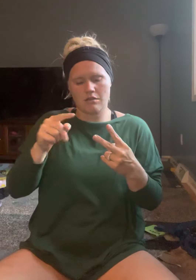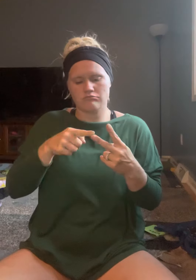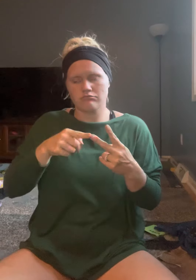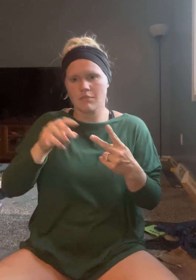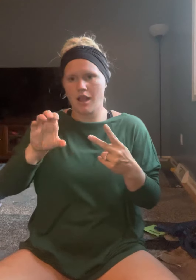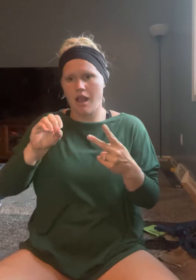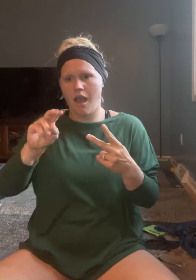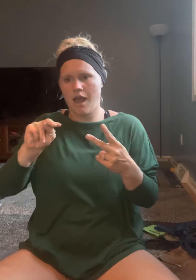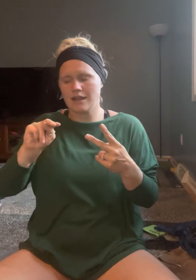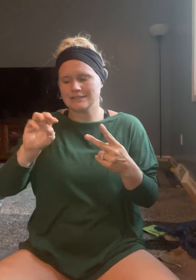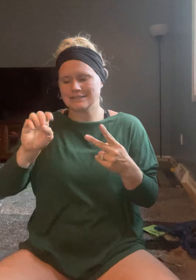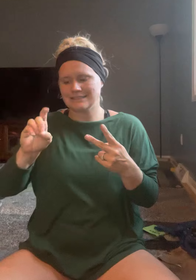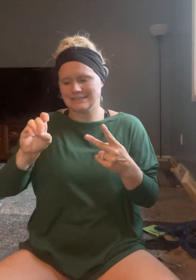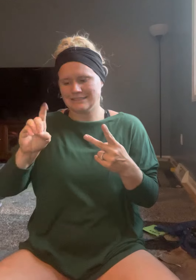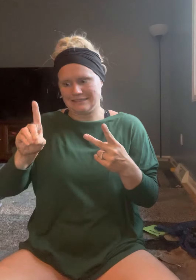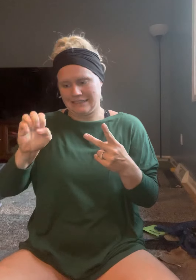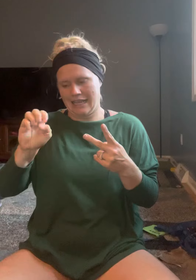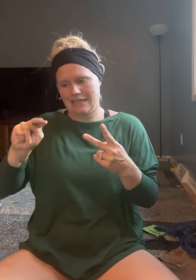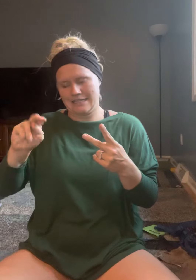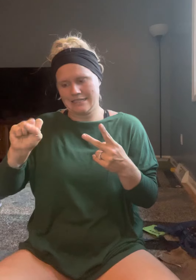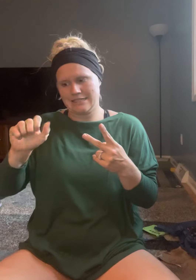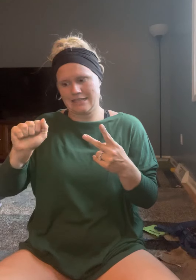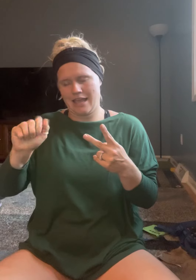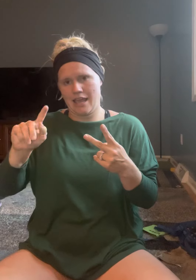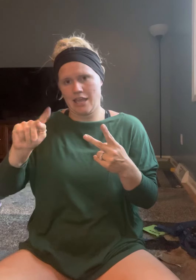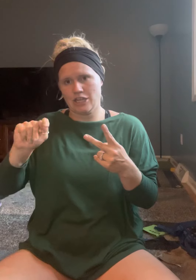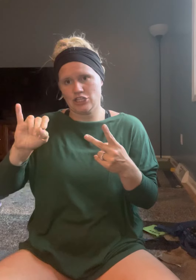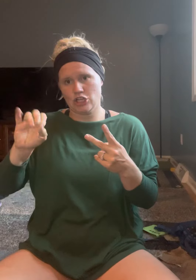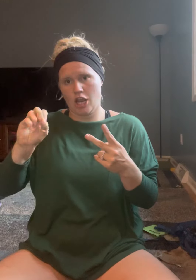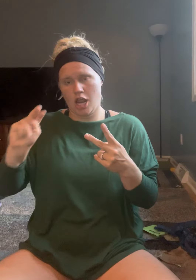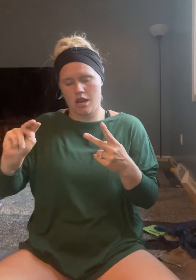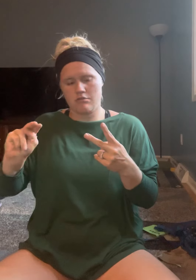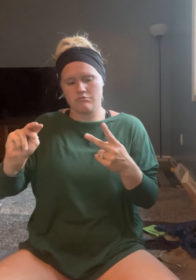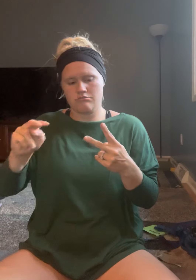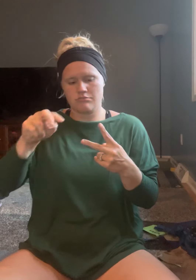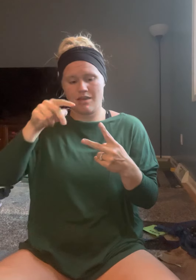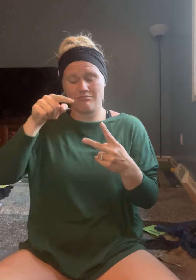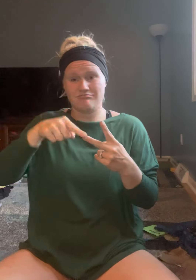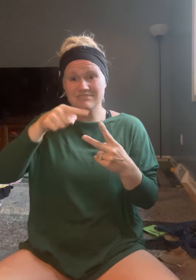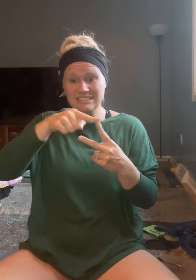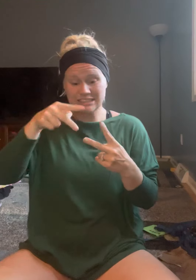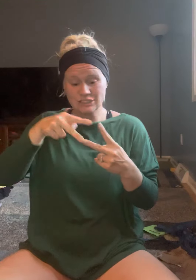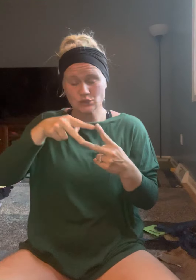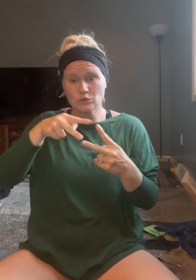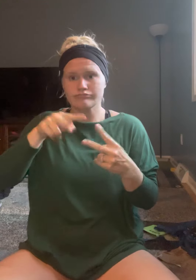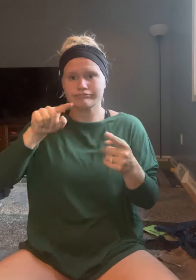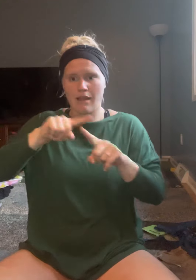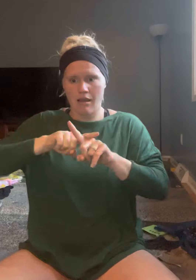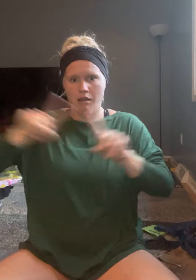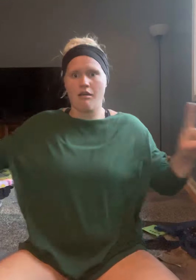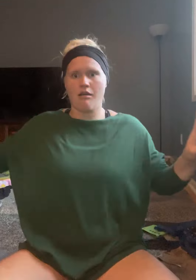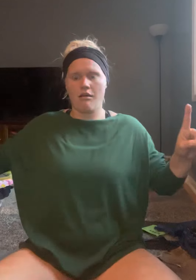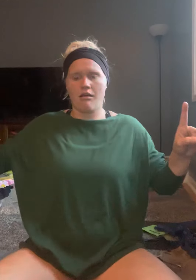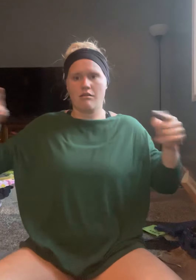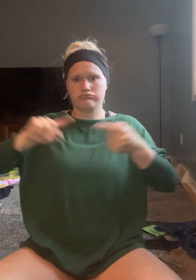evaporation, you take water in the liquid form, and you transfer it into water in the gas form. Condensation is just the opposite,